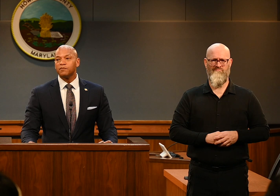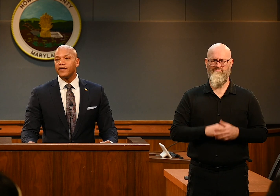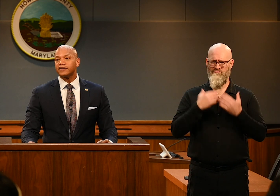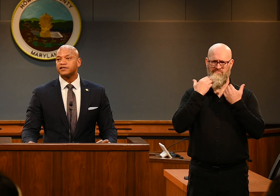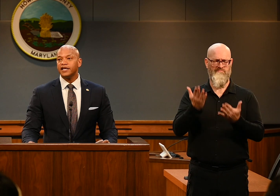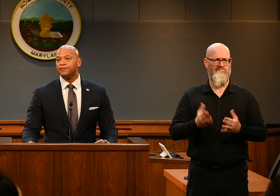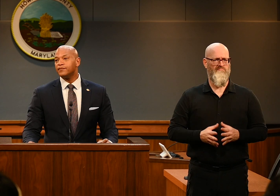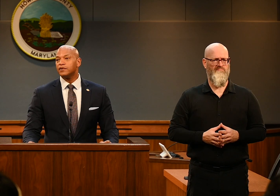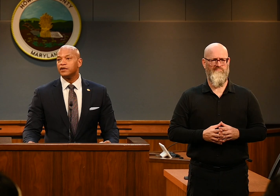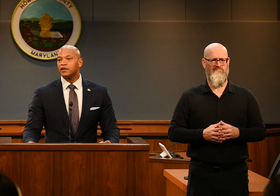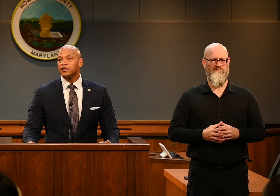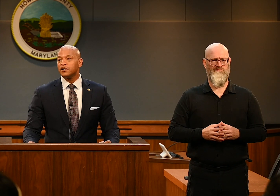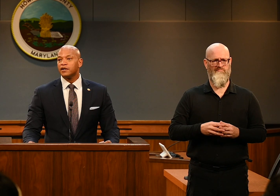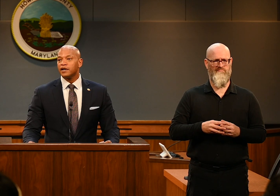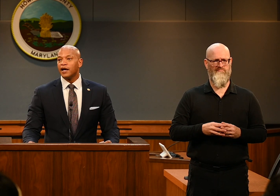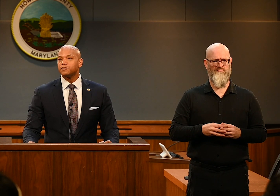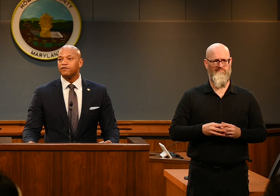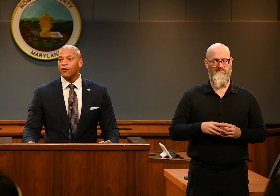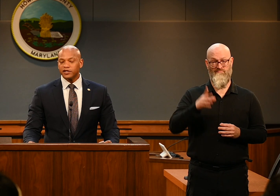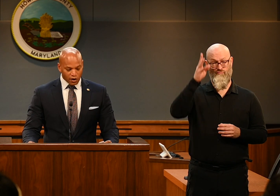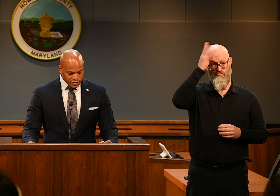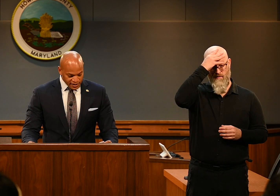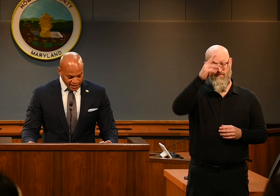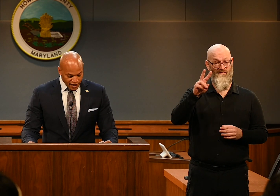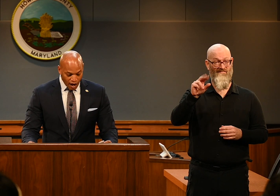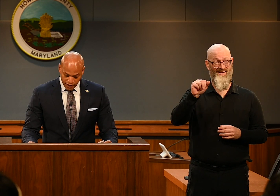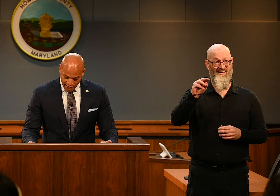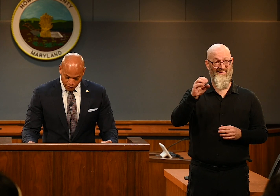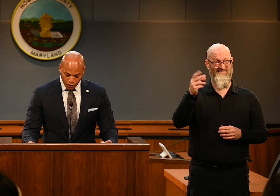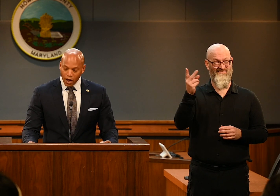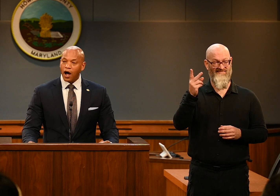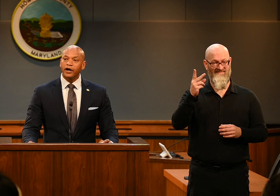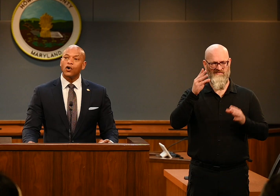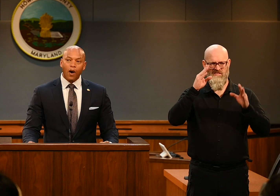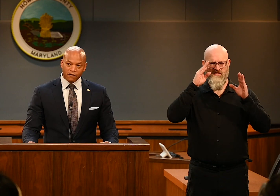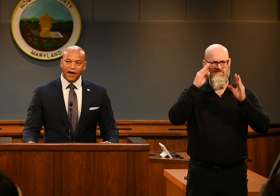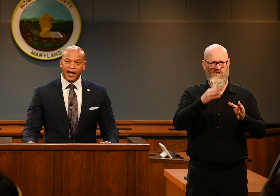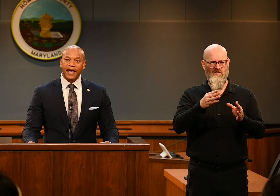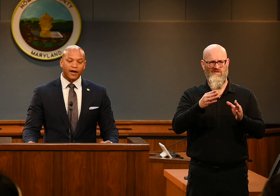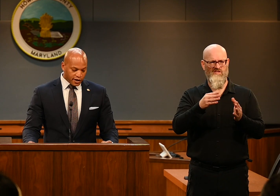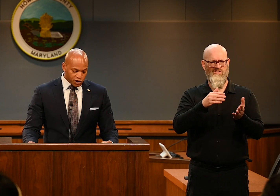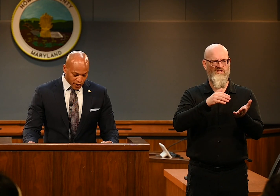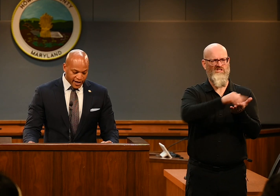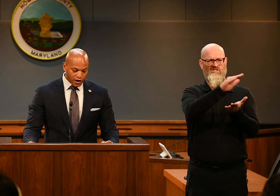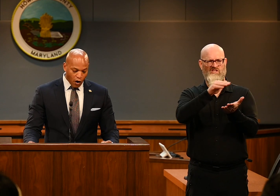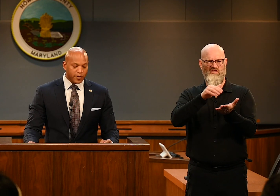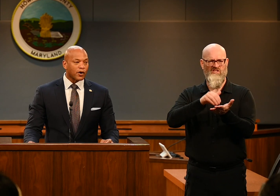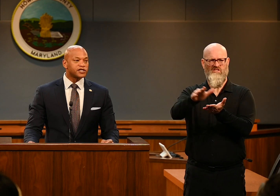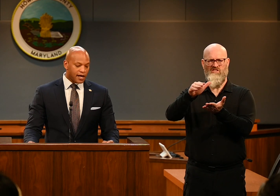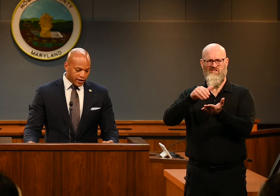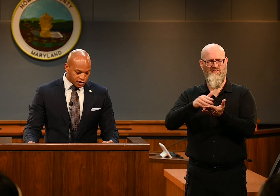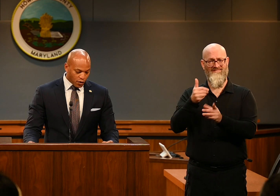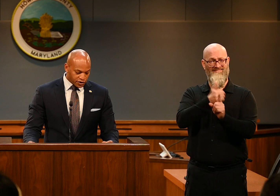This Trump-Vance team has been focused on sending unaccountable, unqualified, and untrained